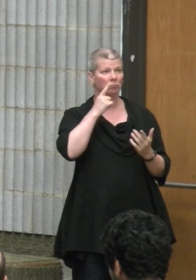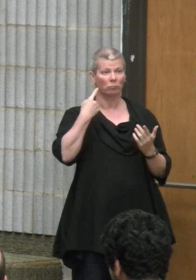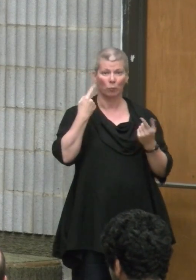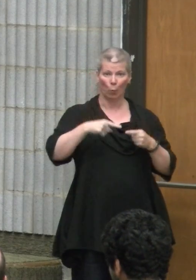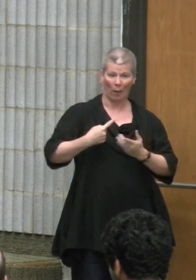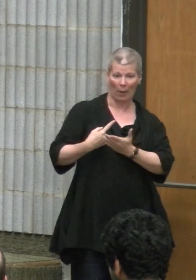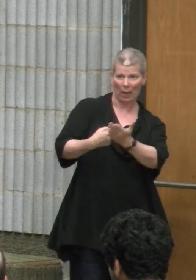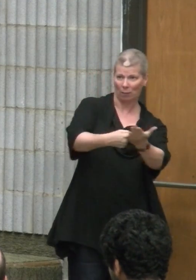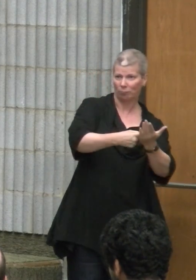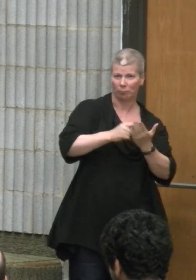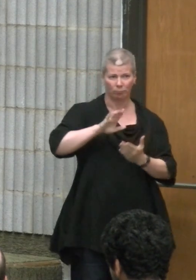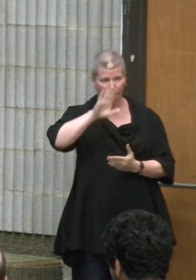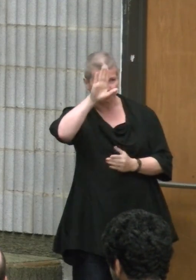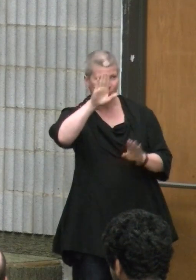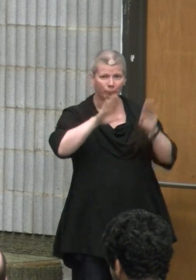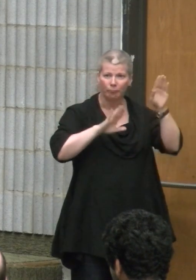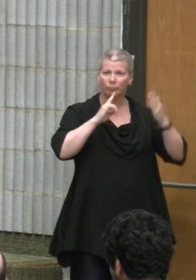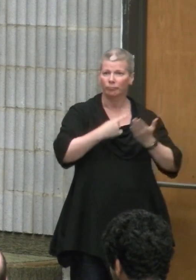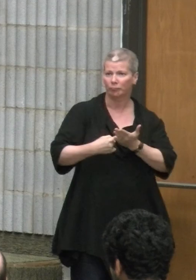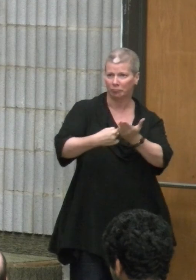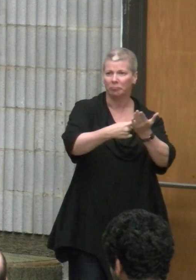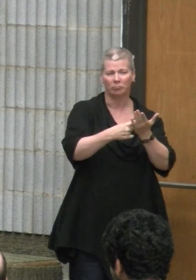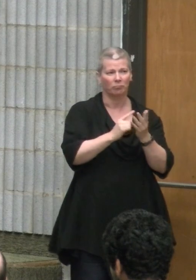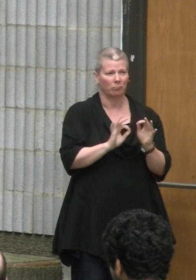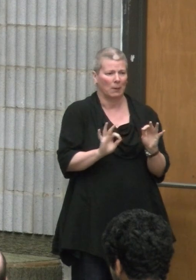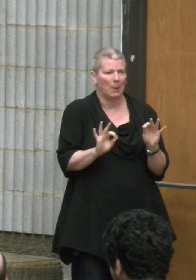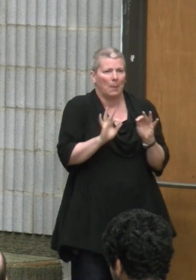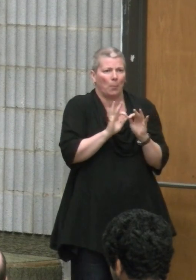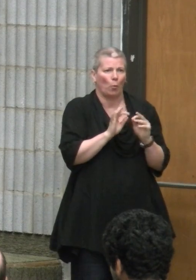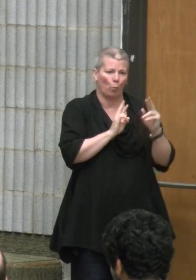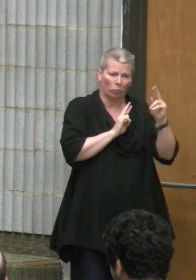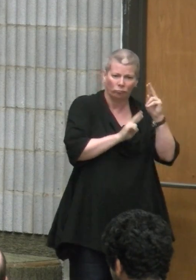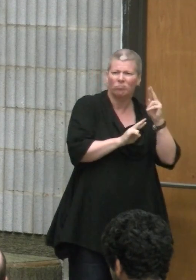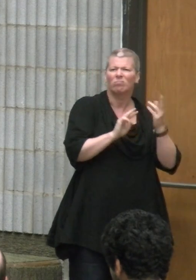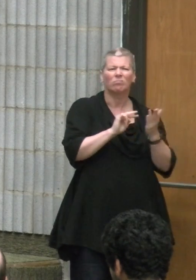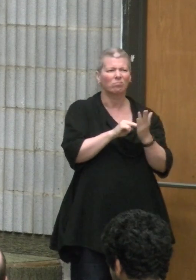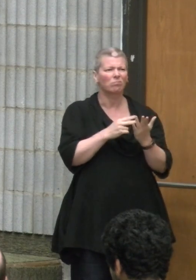you, certainly including me, is going to make mistakes.